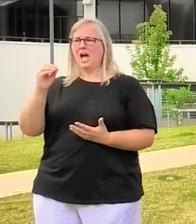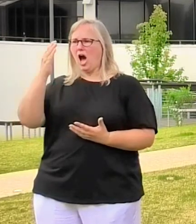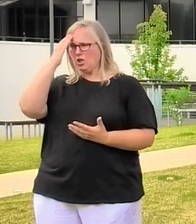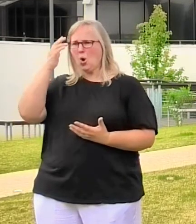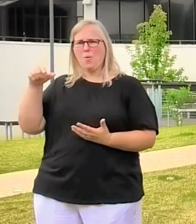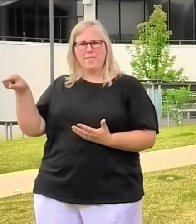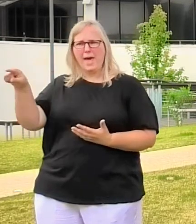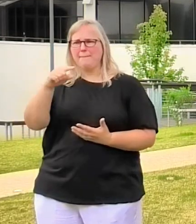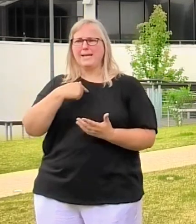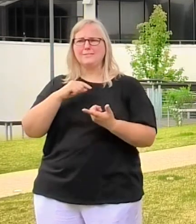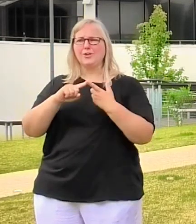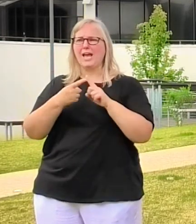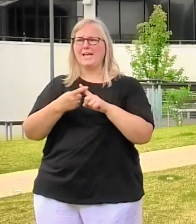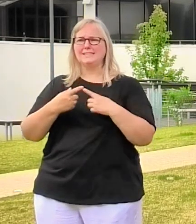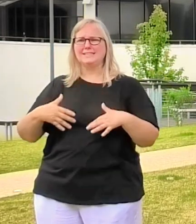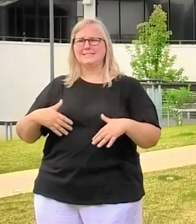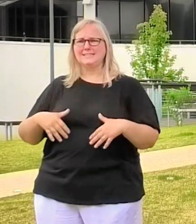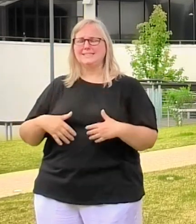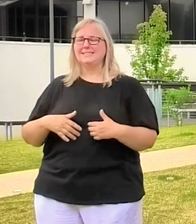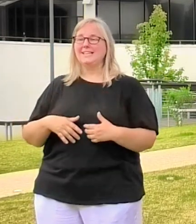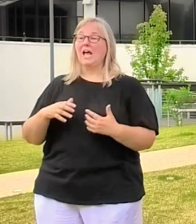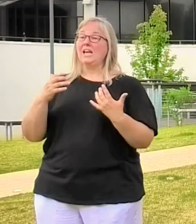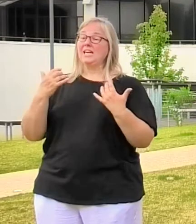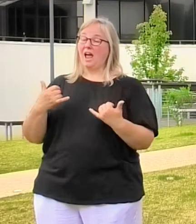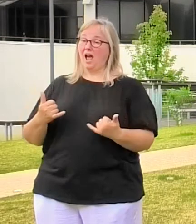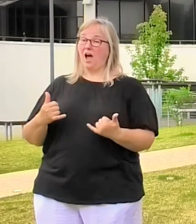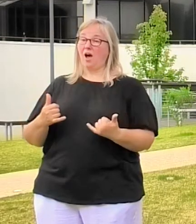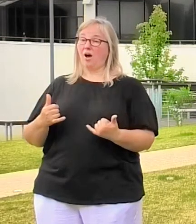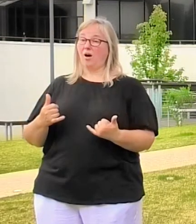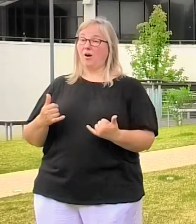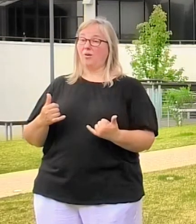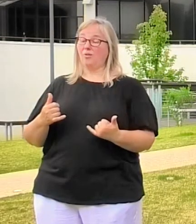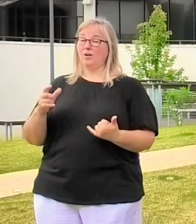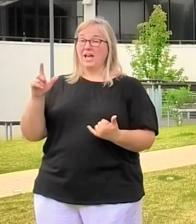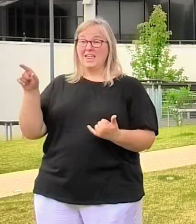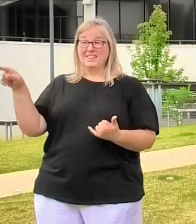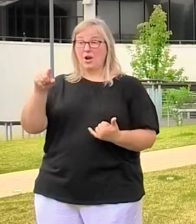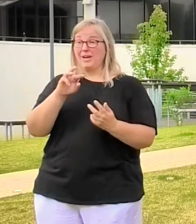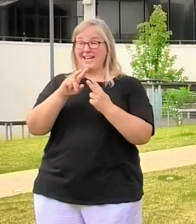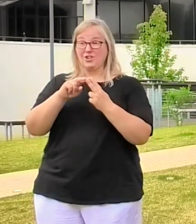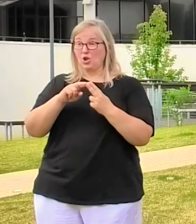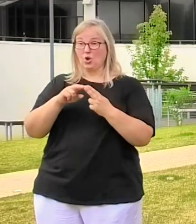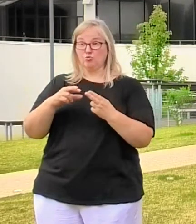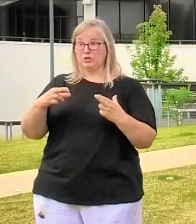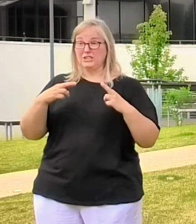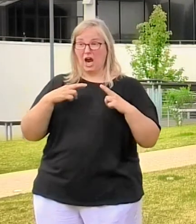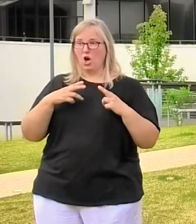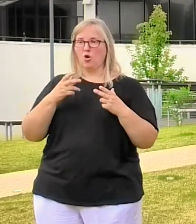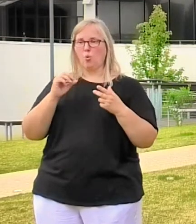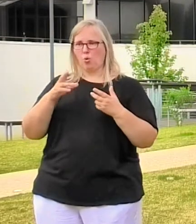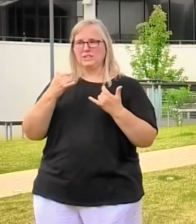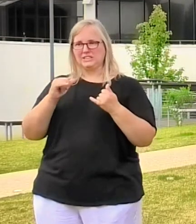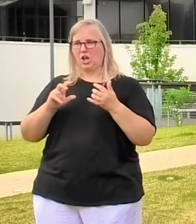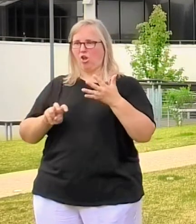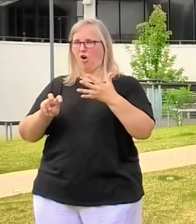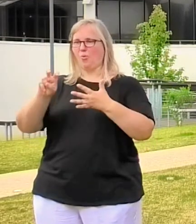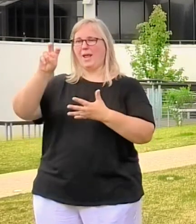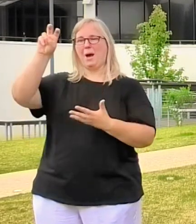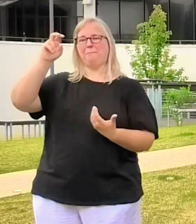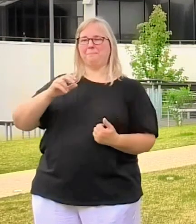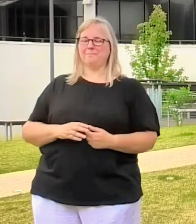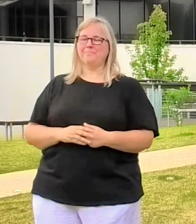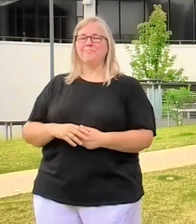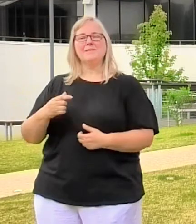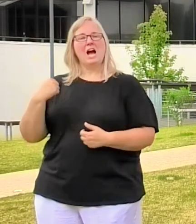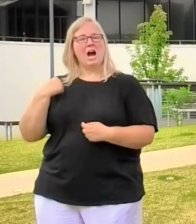friends. Now they are retired or still on the way up. I have